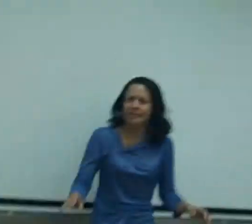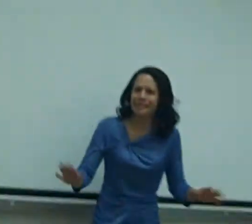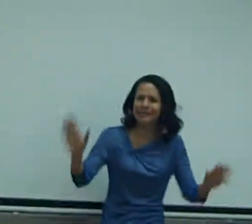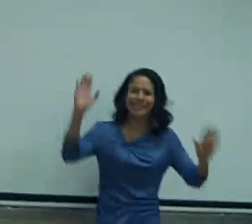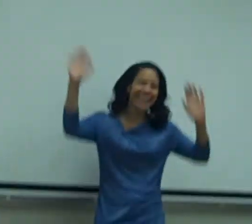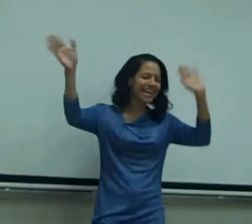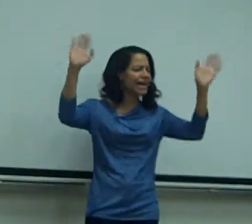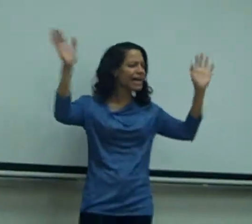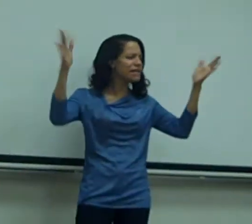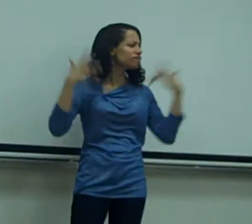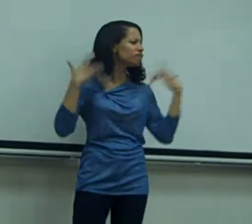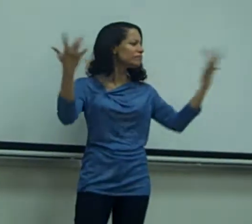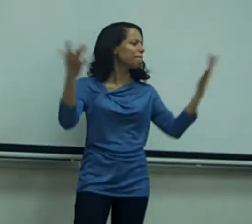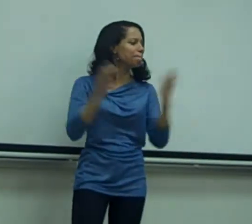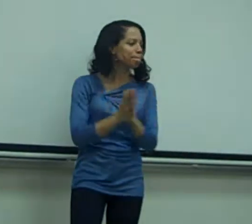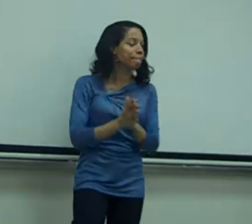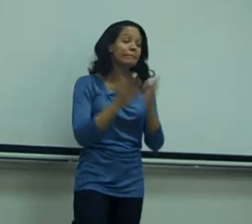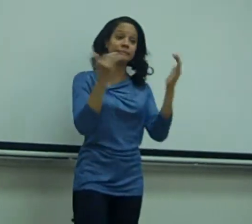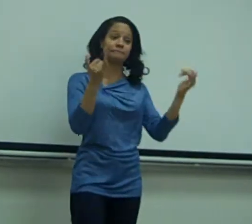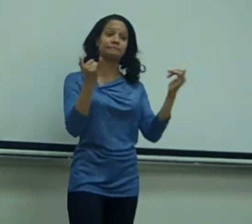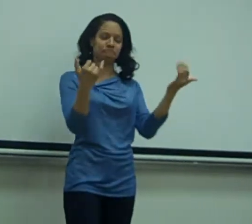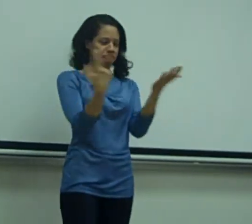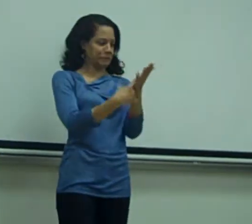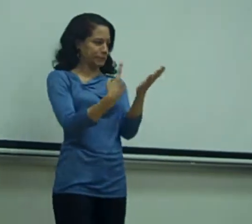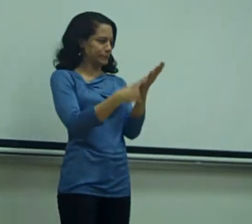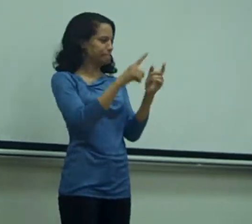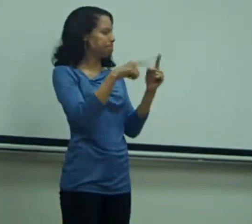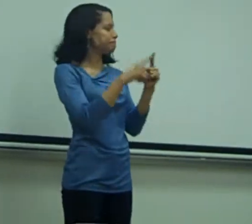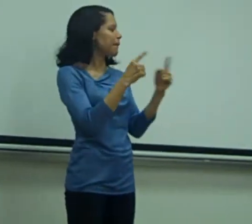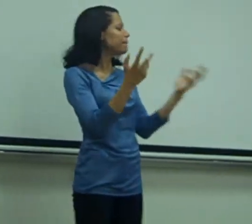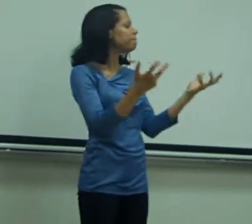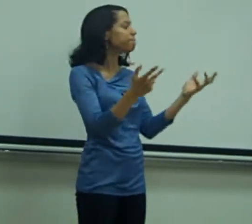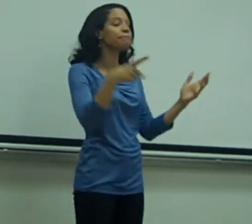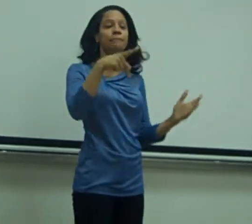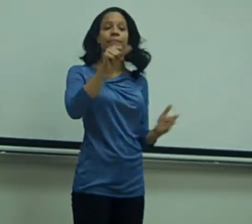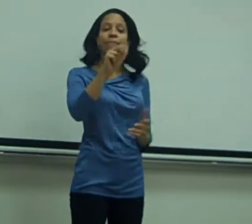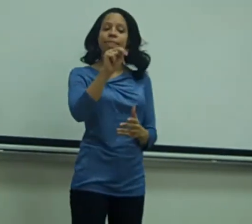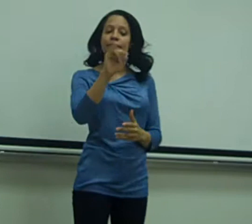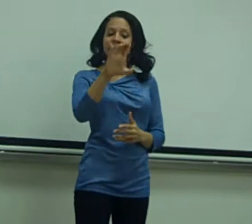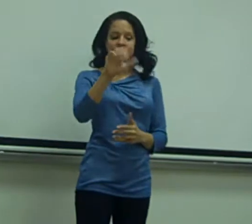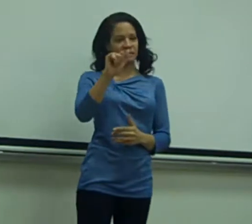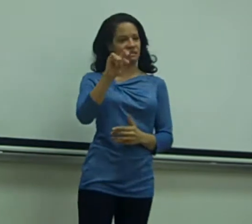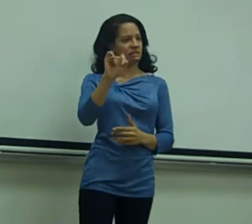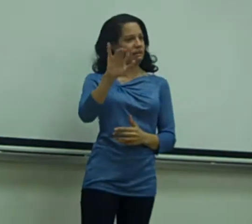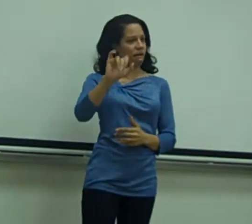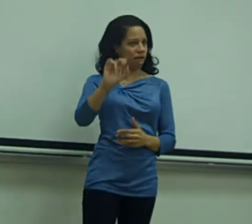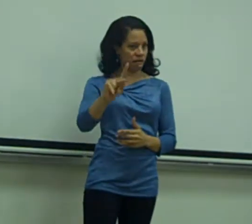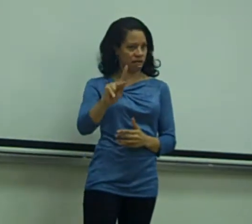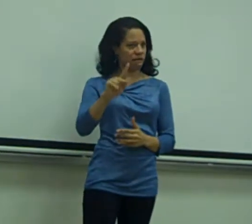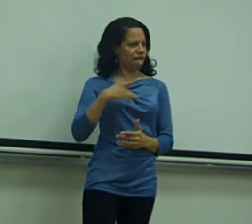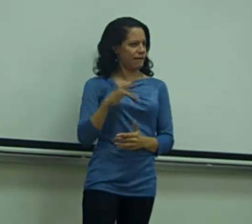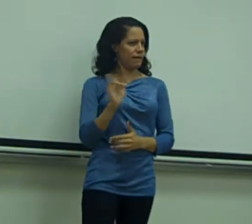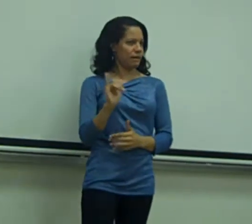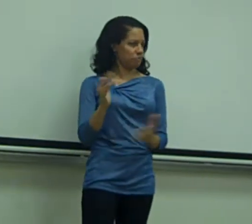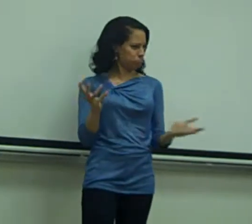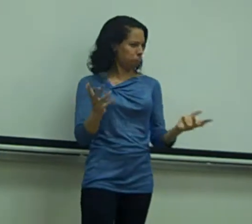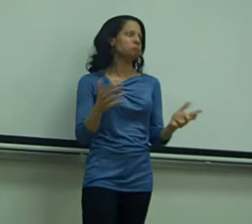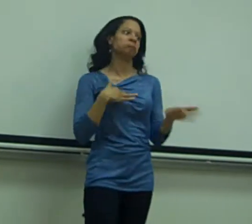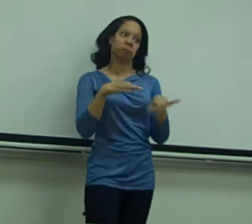Today I'm going to talk to you about what it feels like to have an anxiety attack. Well, for one, if you don't know what an